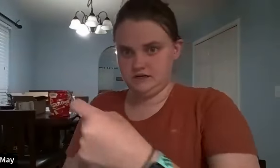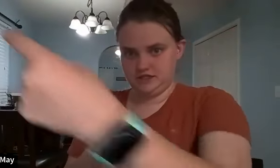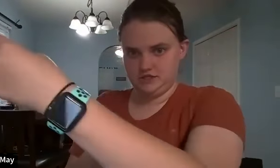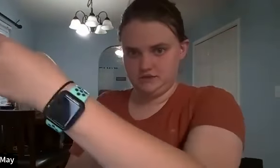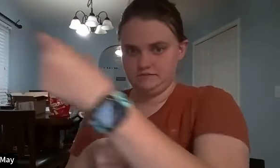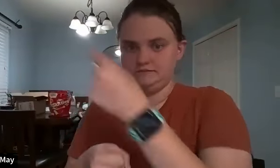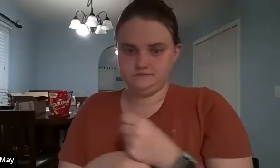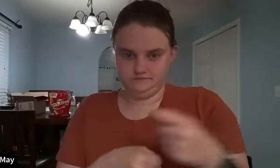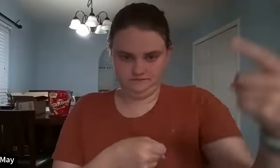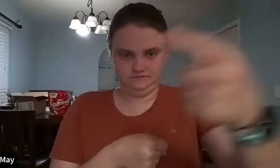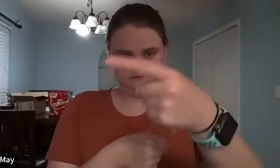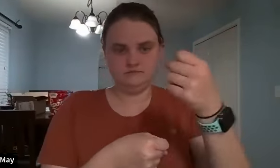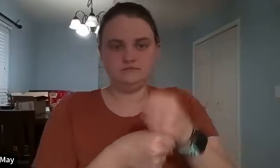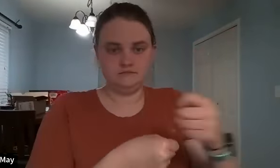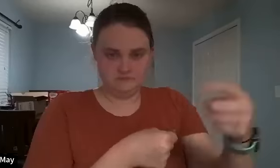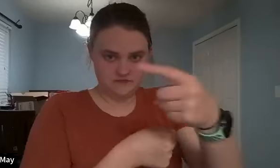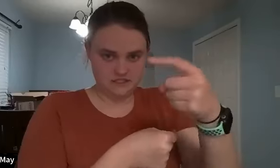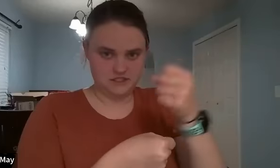next year. Next year.